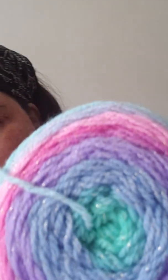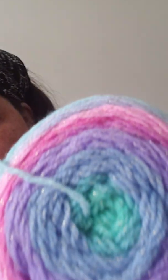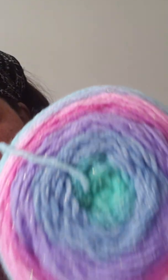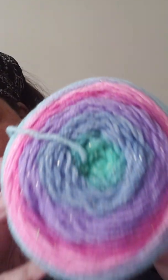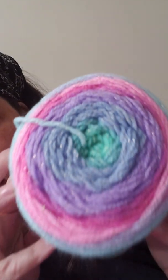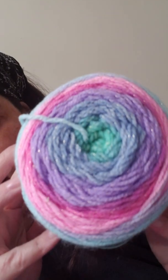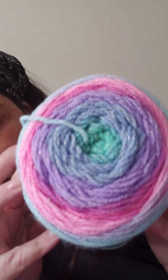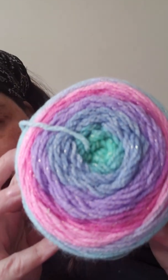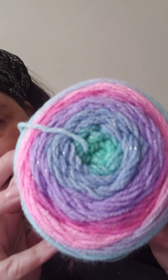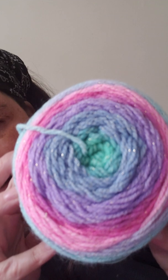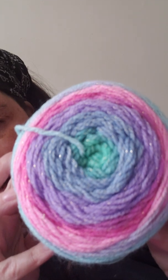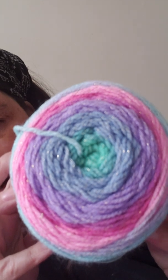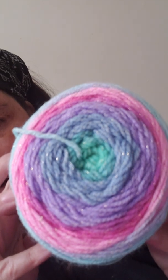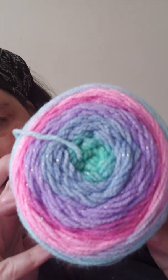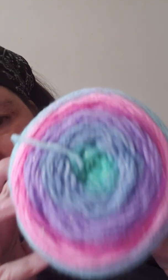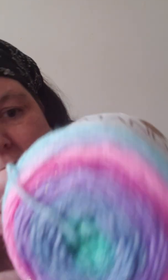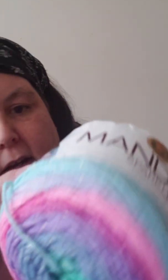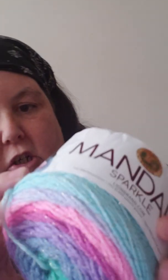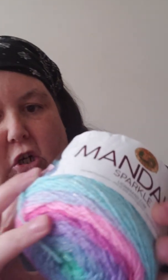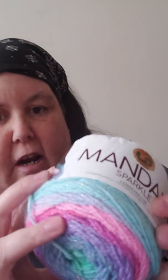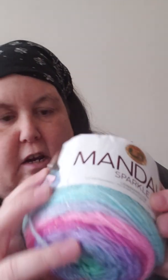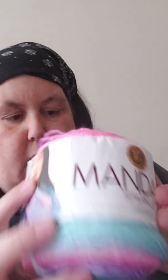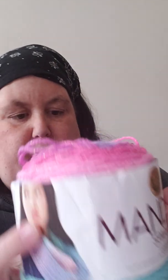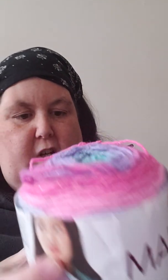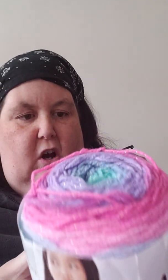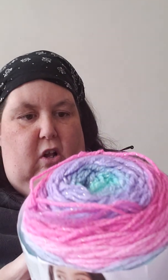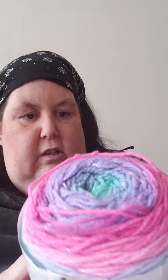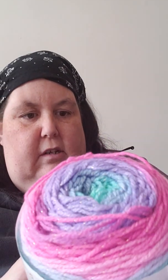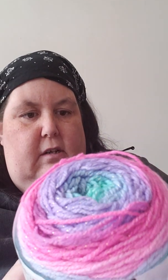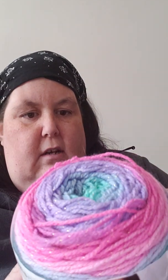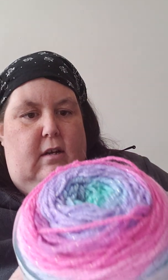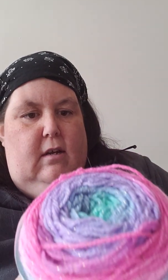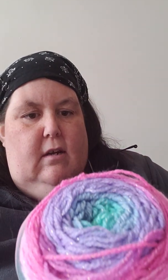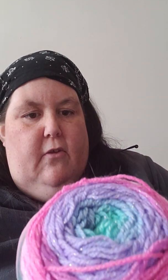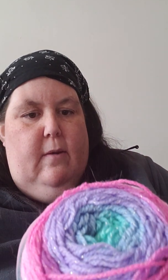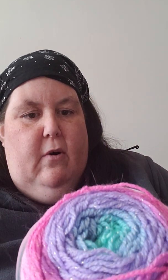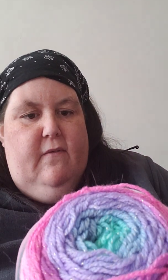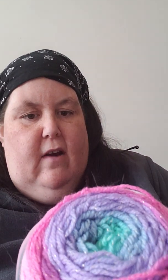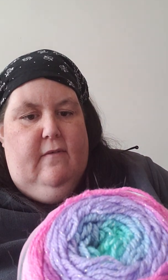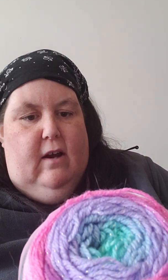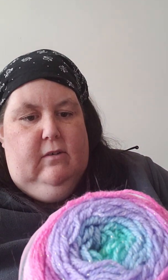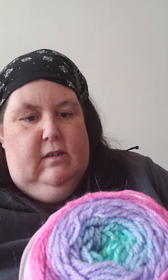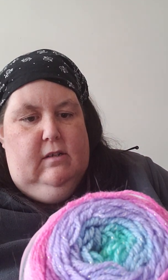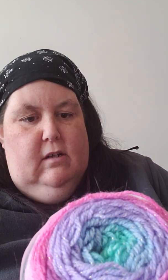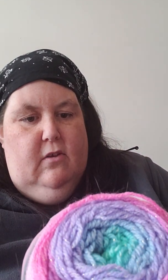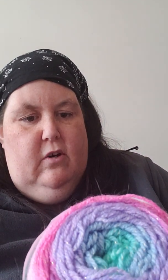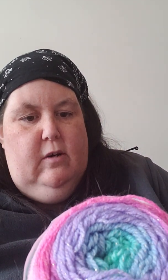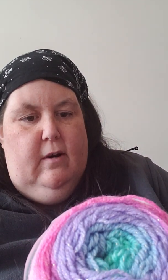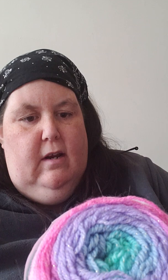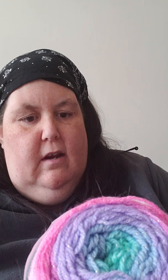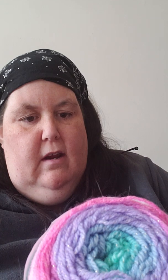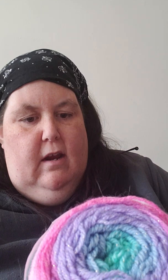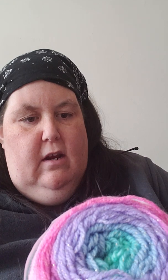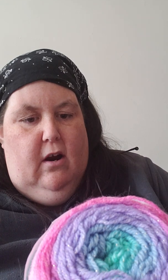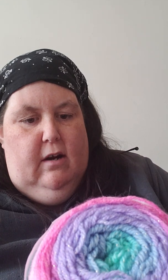beautiful Mandala Drako, it's called. 3.5 ounces, 328